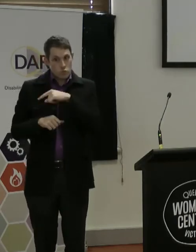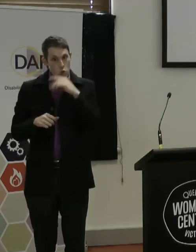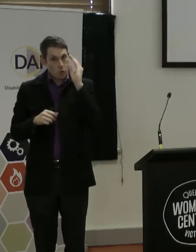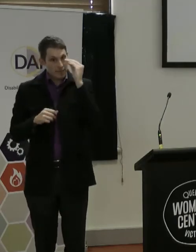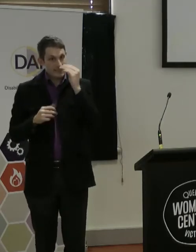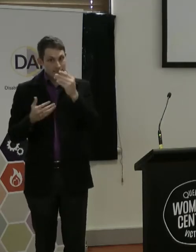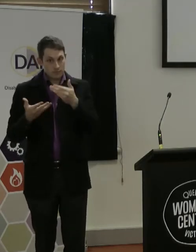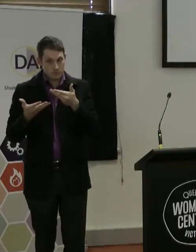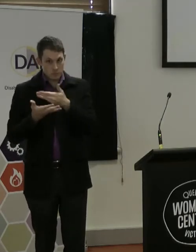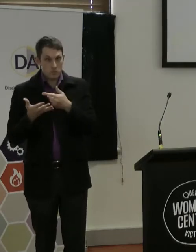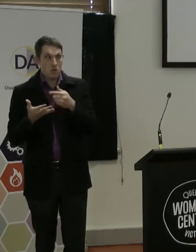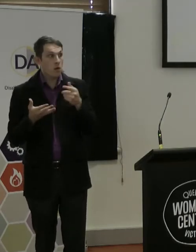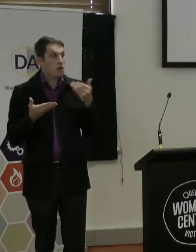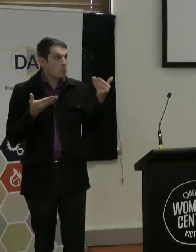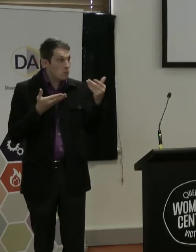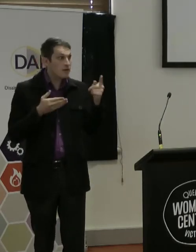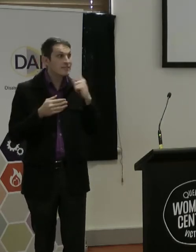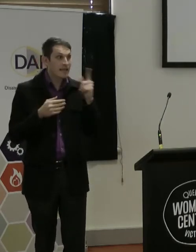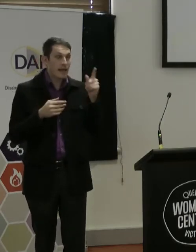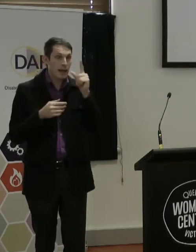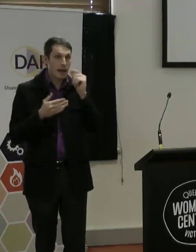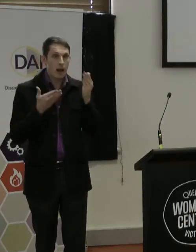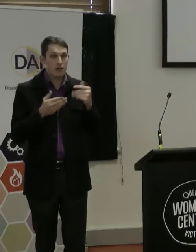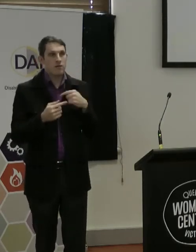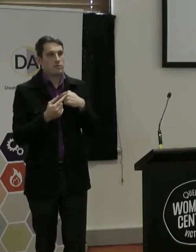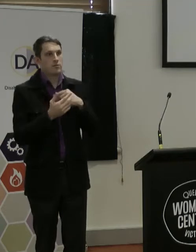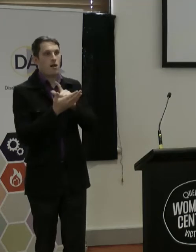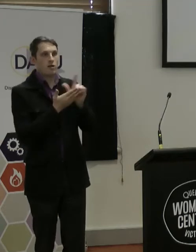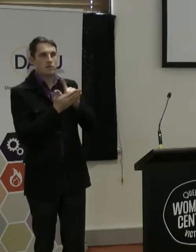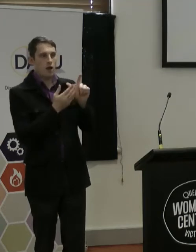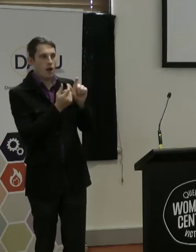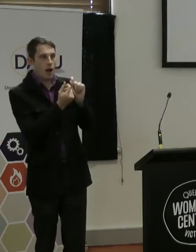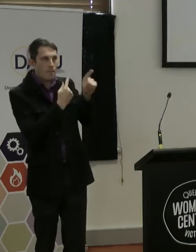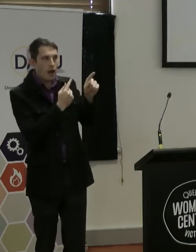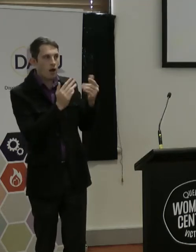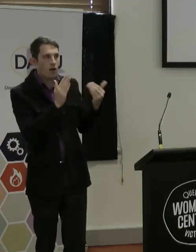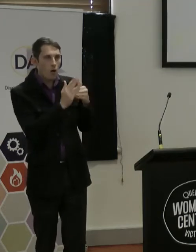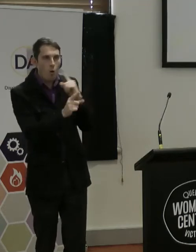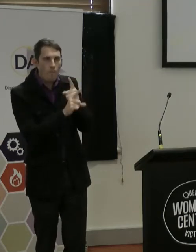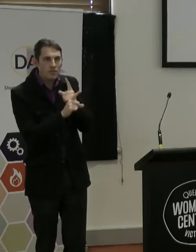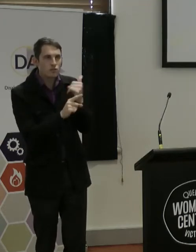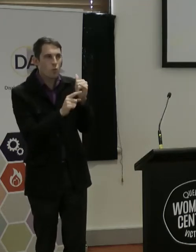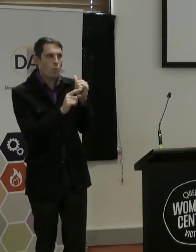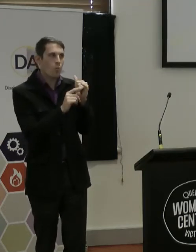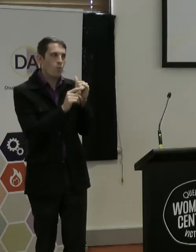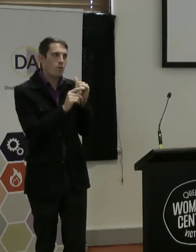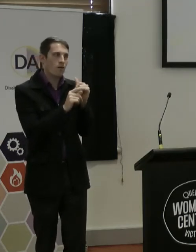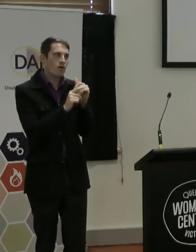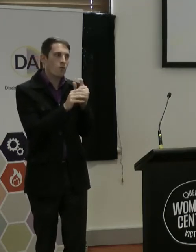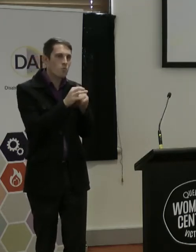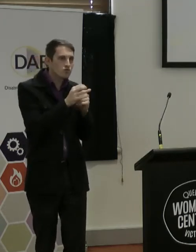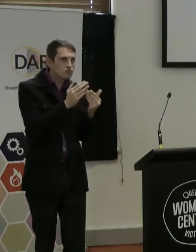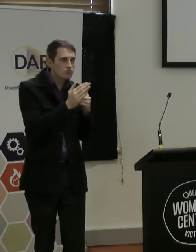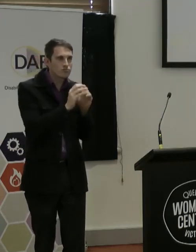able to email them further clarifications or comments or follow-up questions during that constructive dialogue if we wanted to.